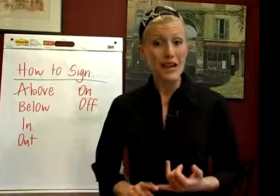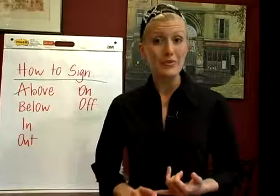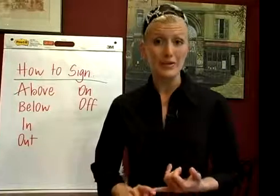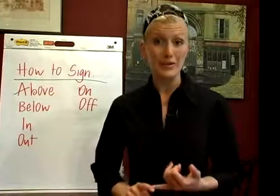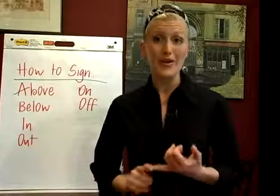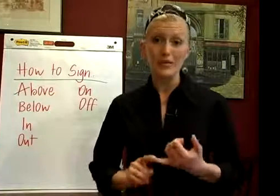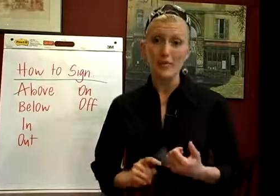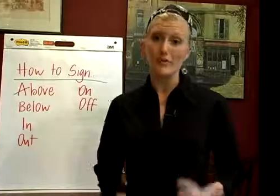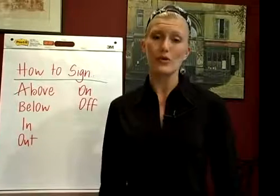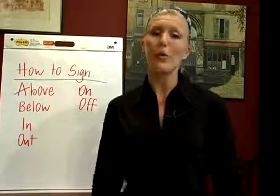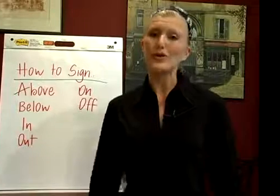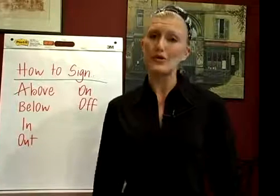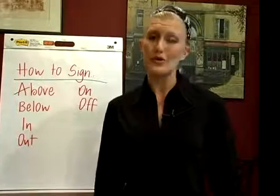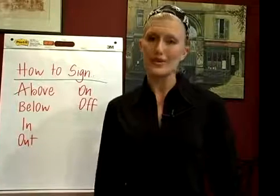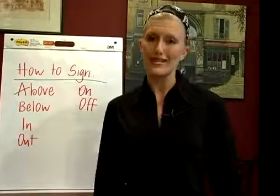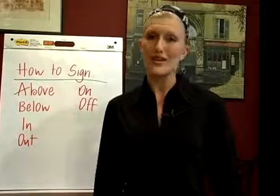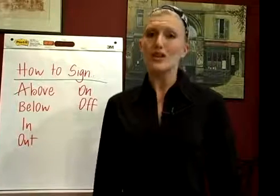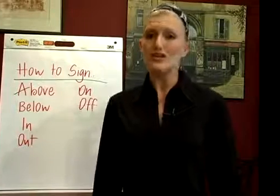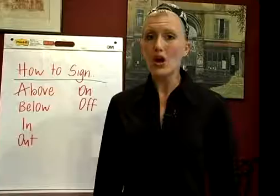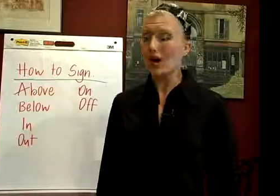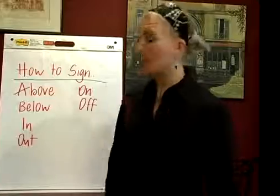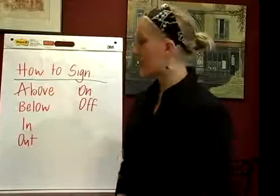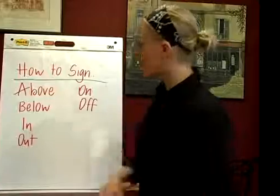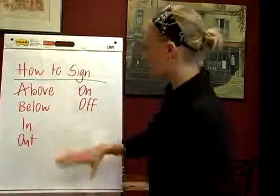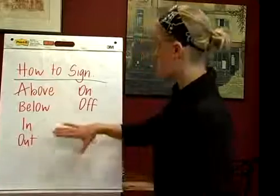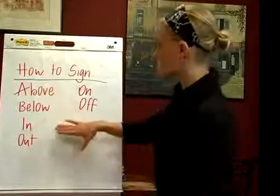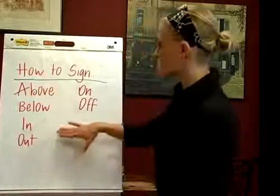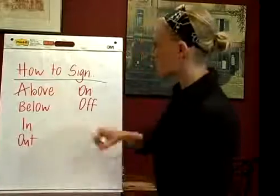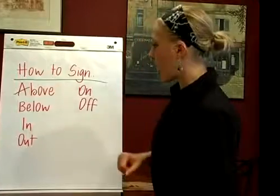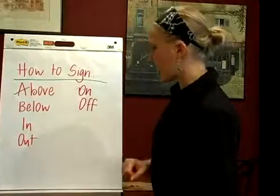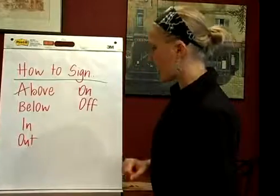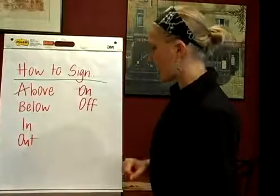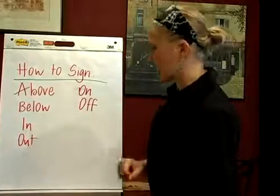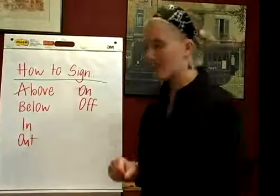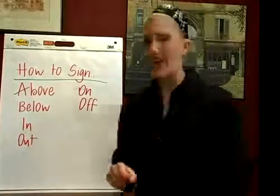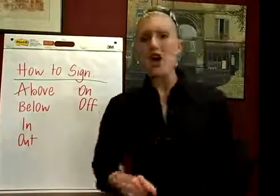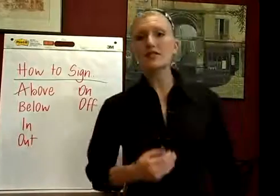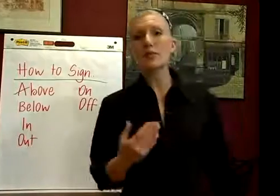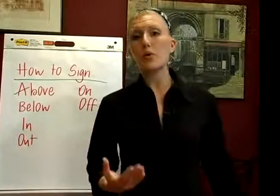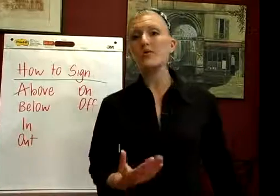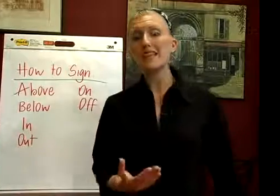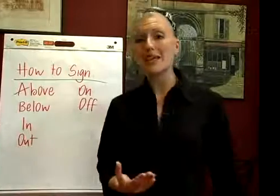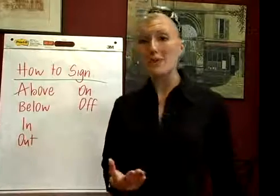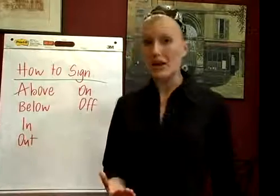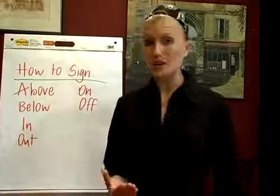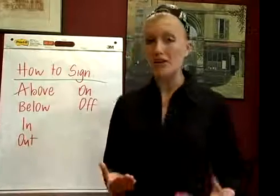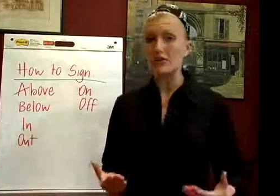numbers as well, your numbers, your 1, 2, 3s. So I thought I'd start off with some opposites here. Also important to keep in mind when you're learning